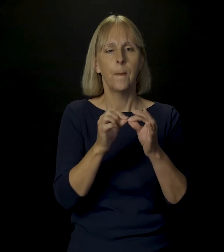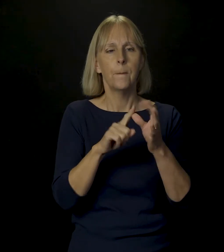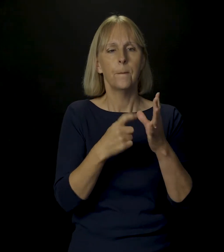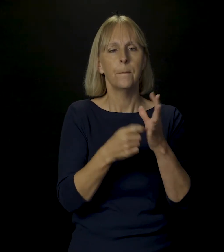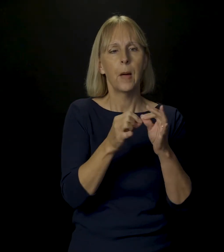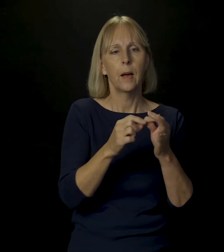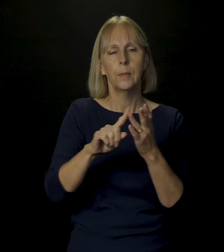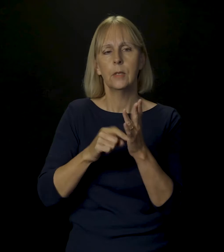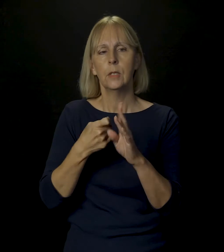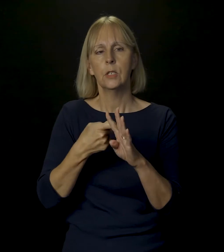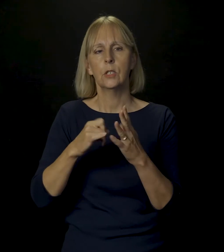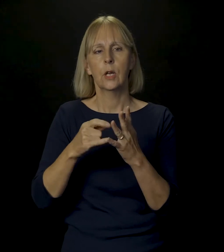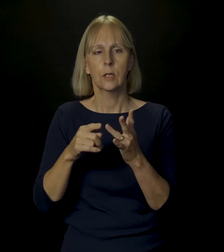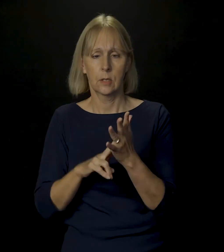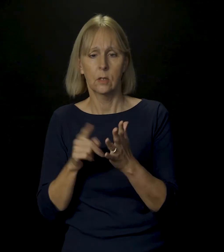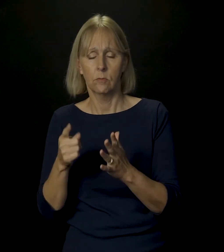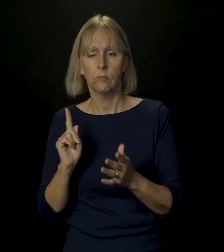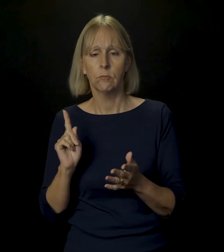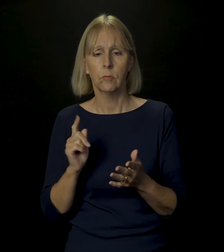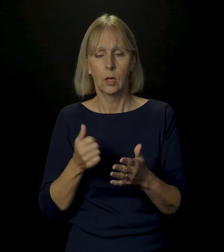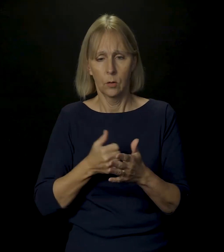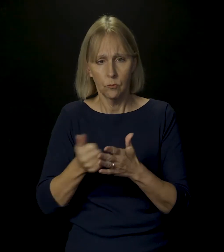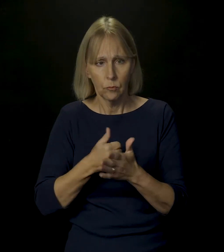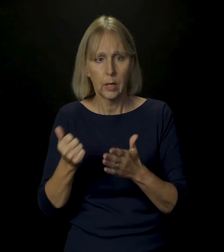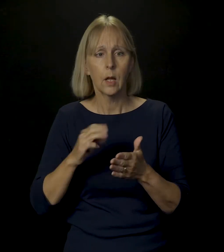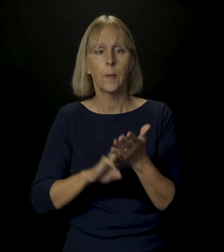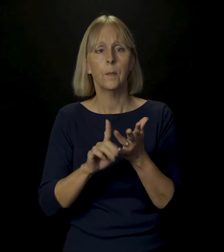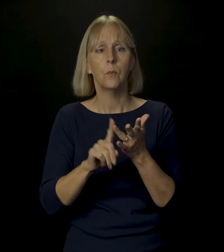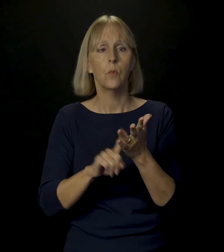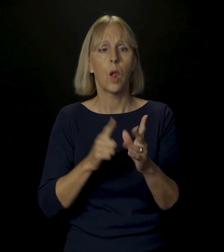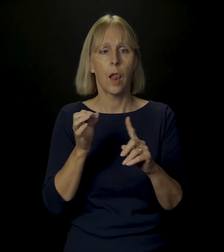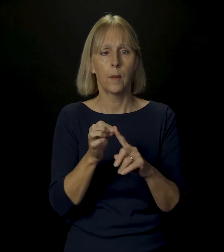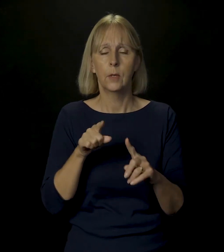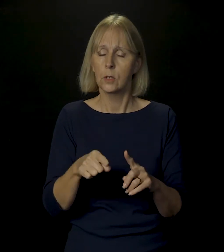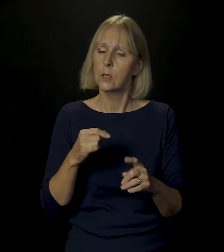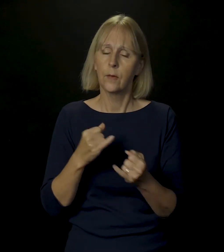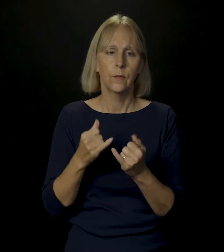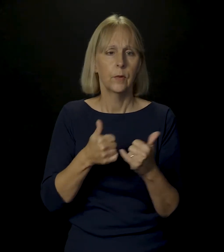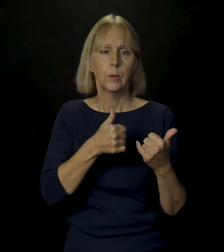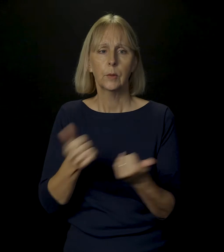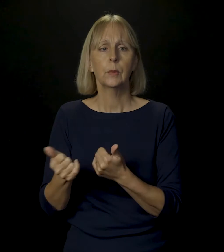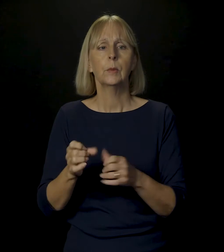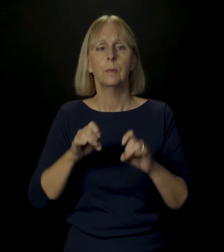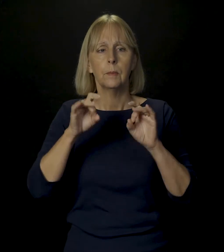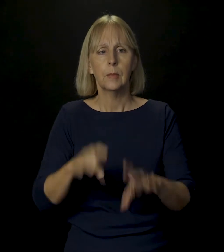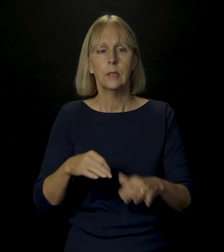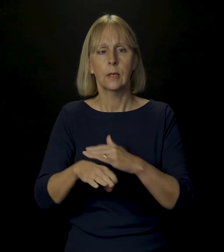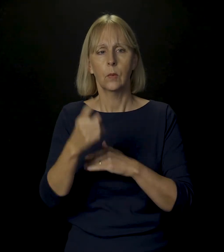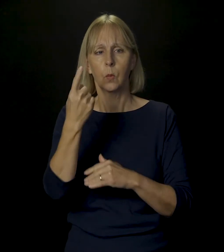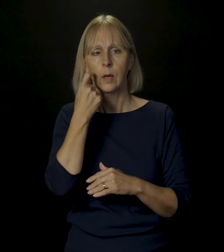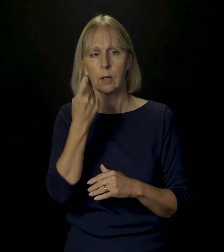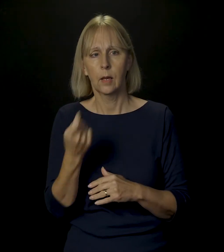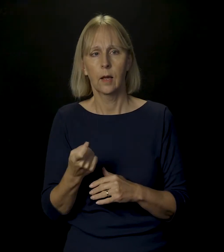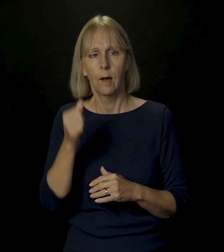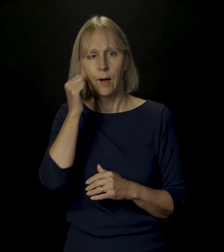Jackson Who attends Moolap Is nothing Short of A blessing To One Care I know She is praying For our guys As they walk Through the Community